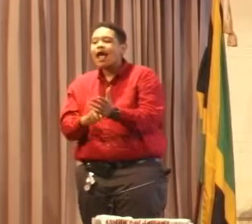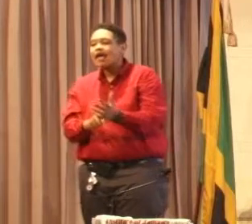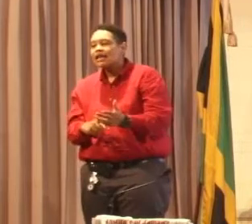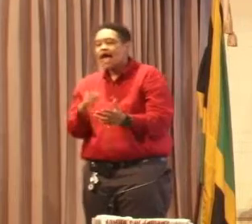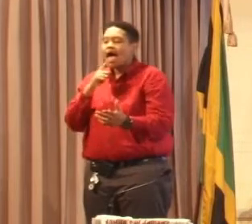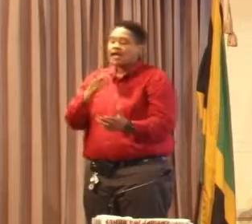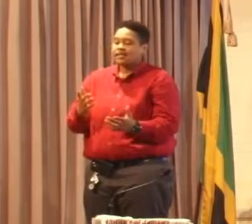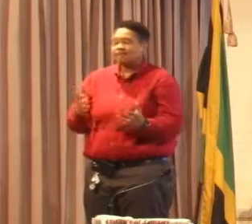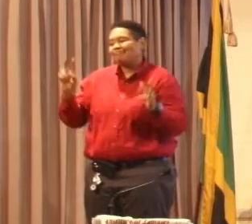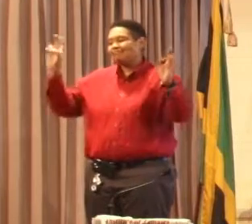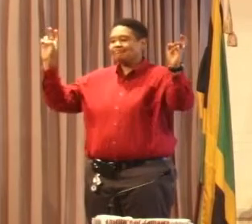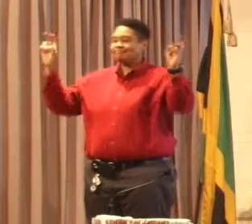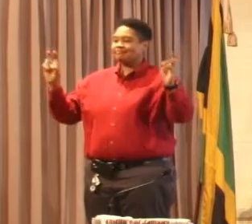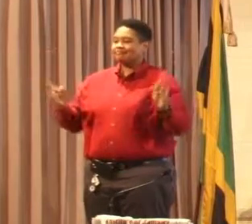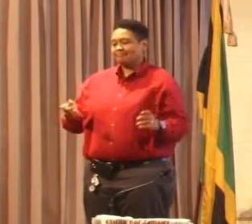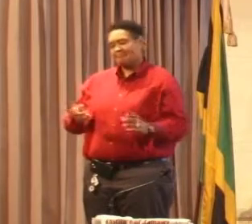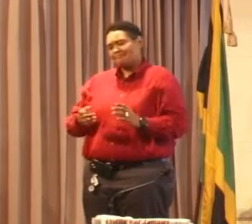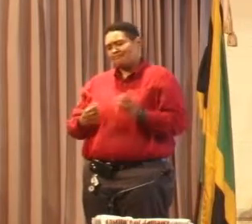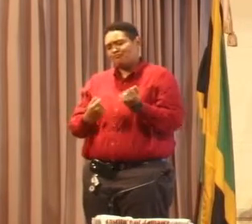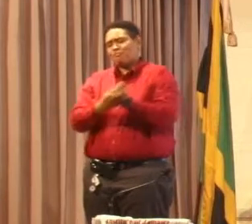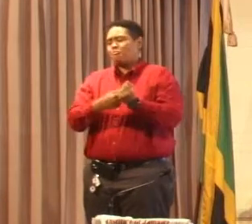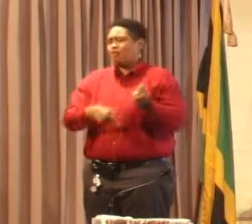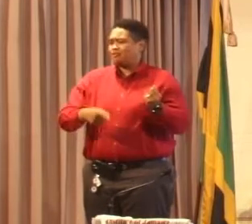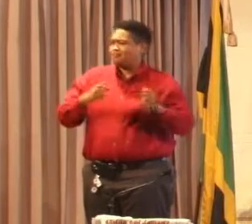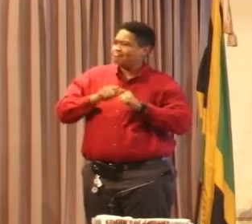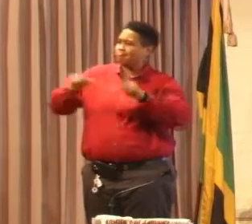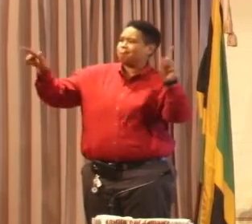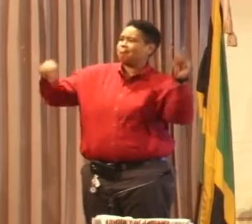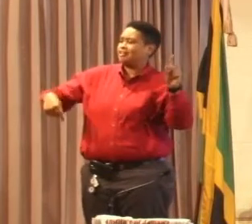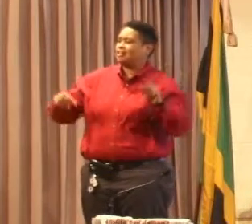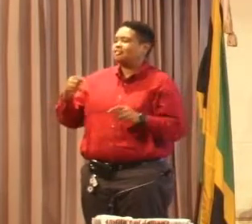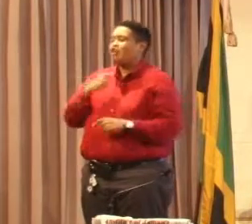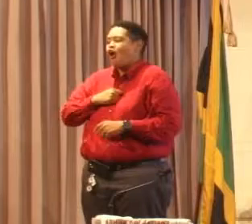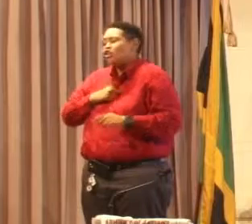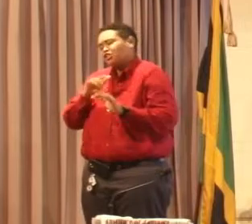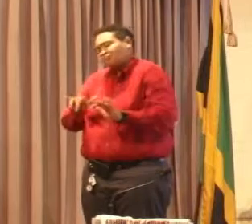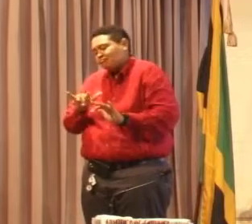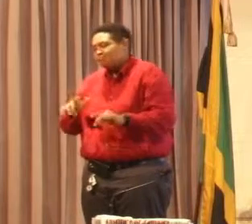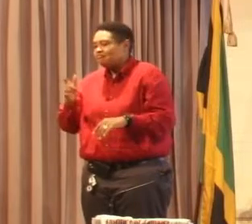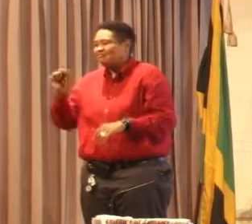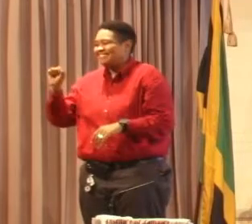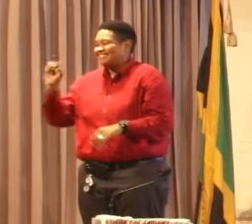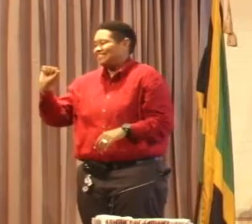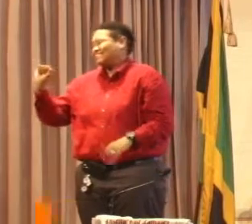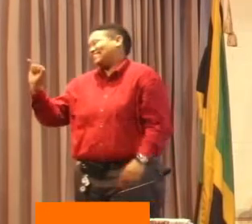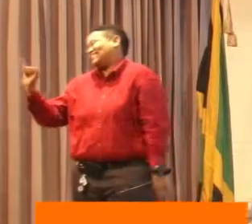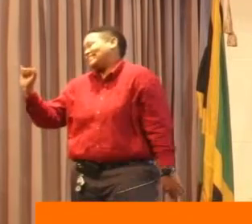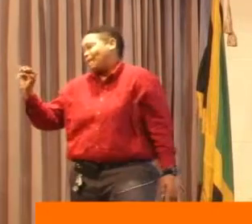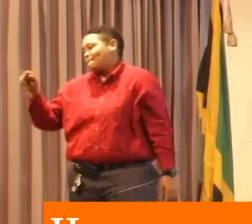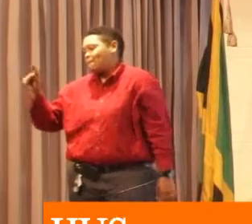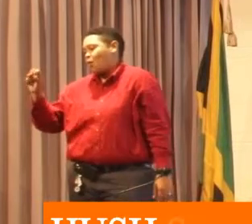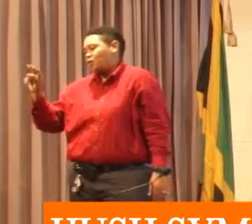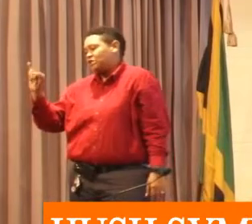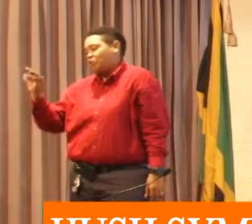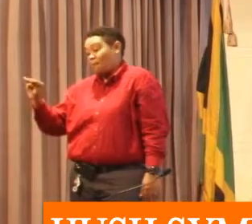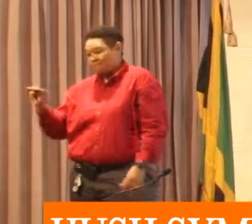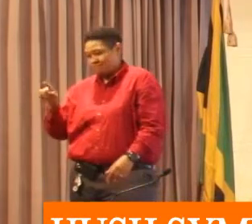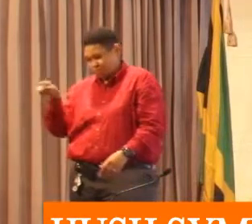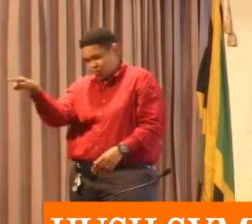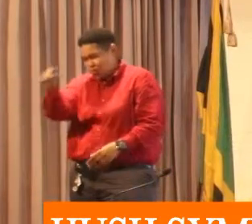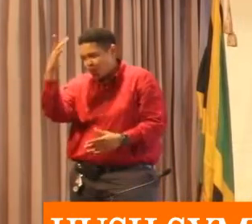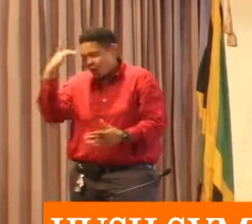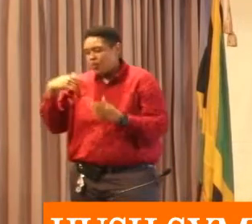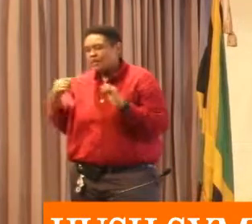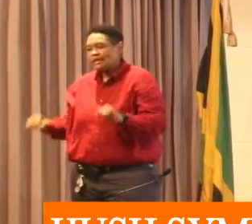host symposium, because it is by you that we're able to share these good experiences that we